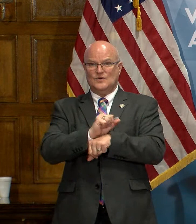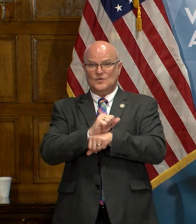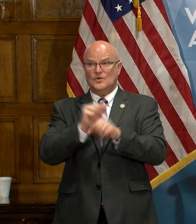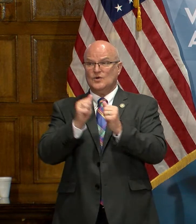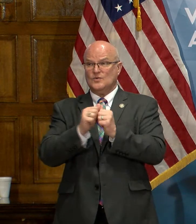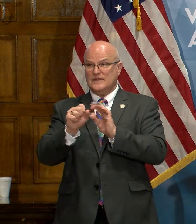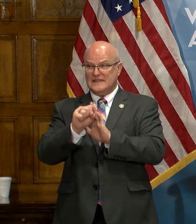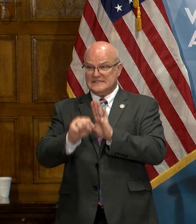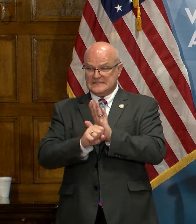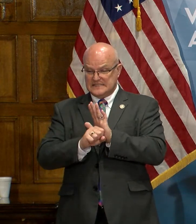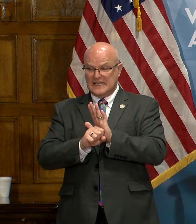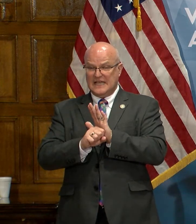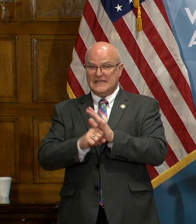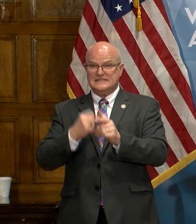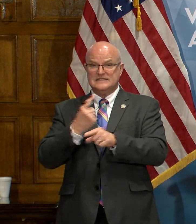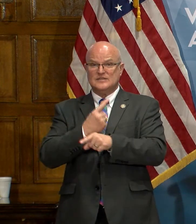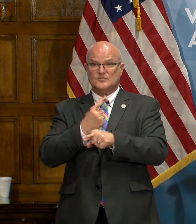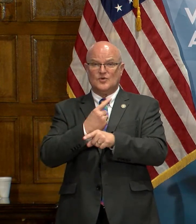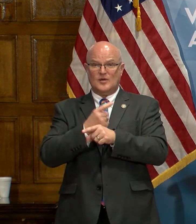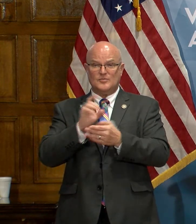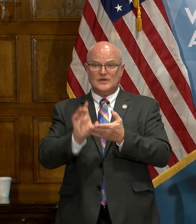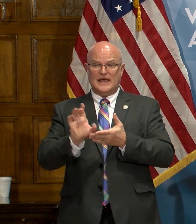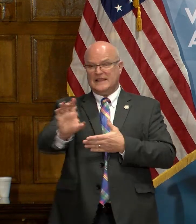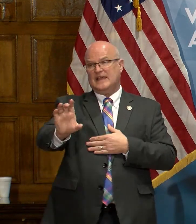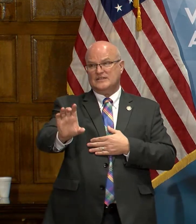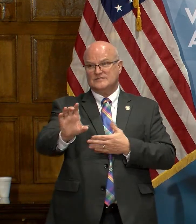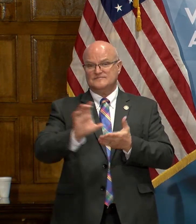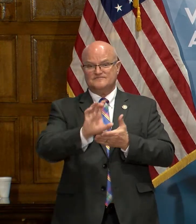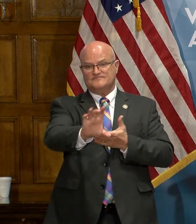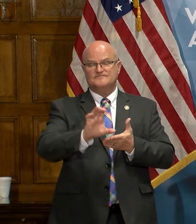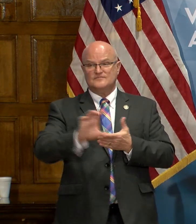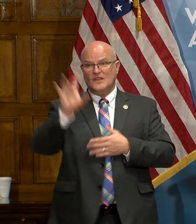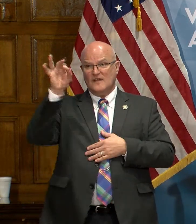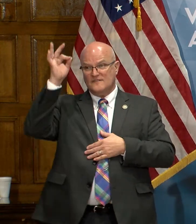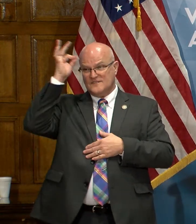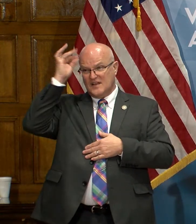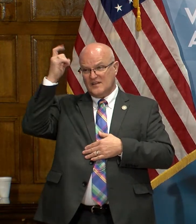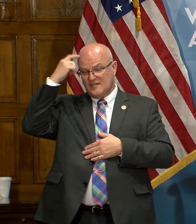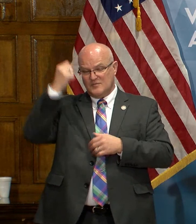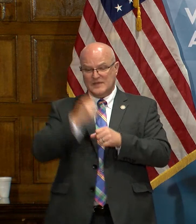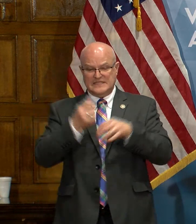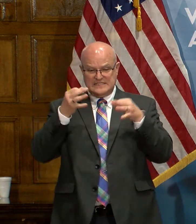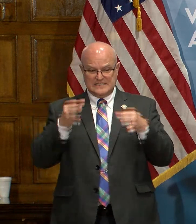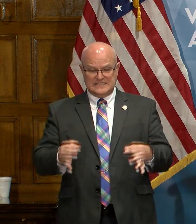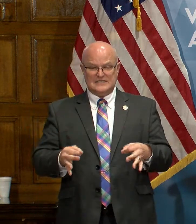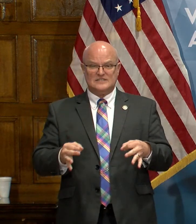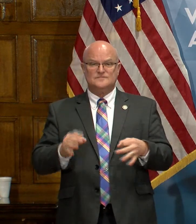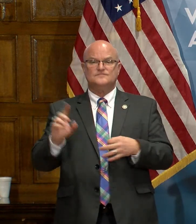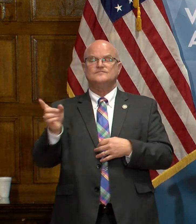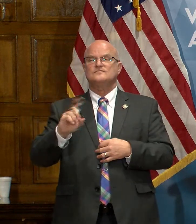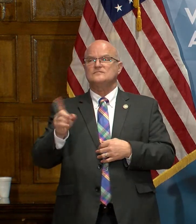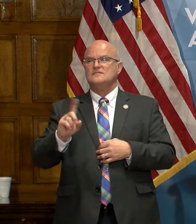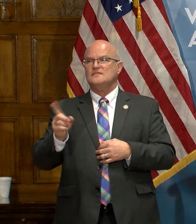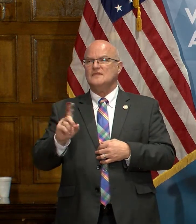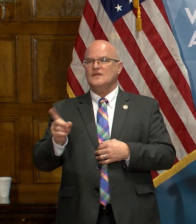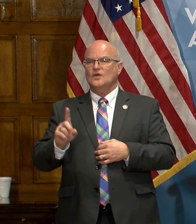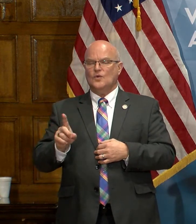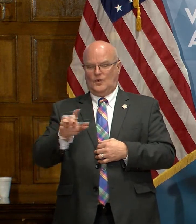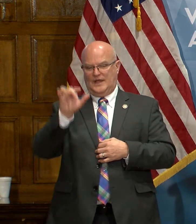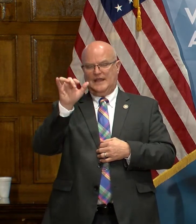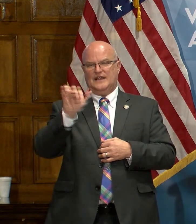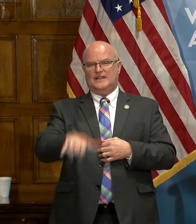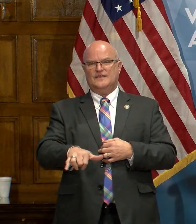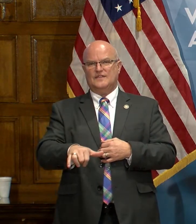the states in the proper allocation of it. The federal government right now makes the decision as to where